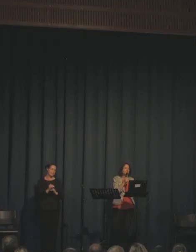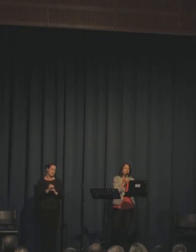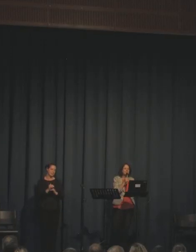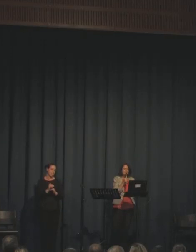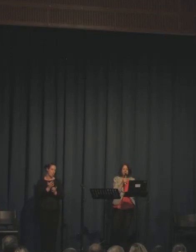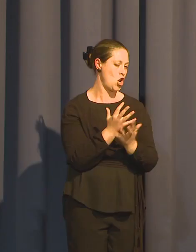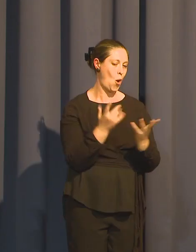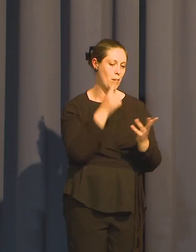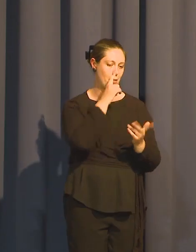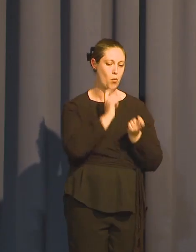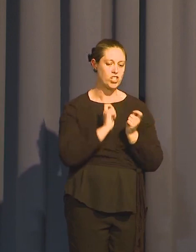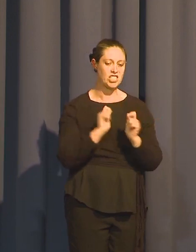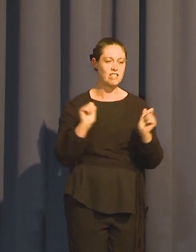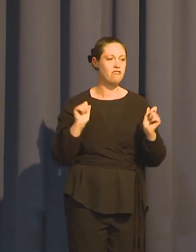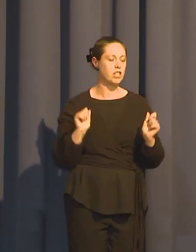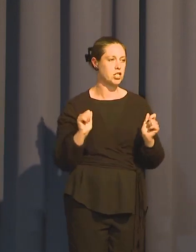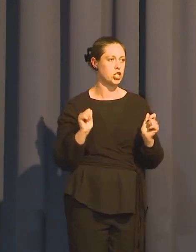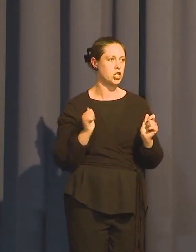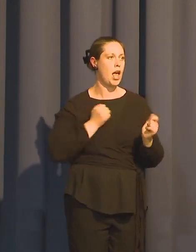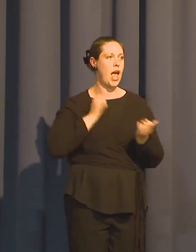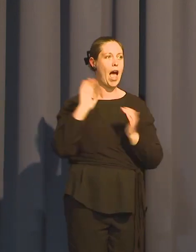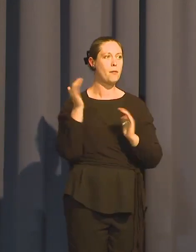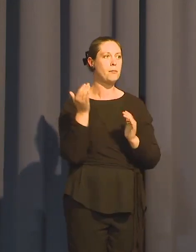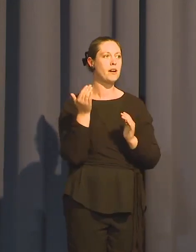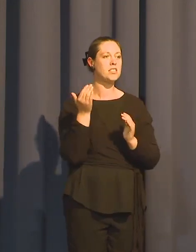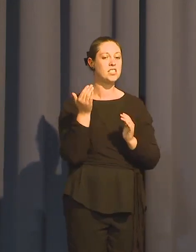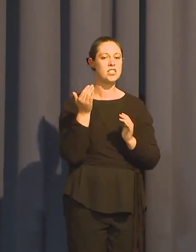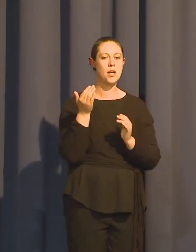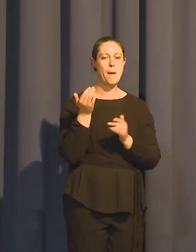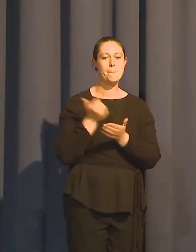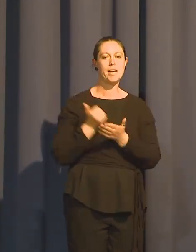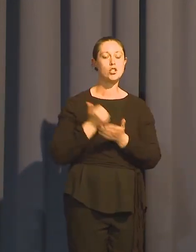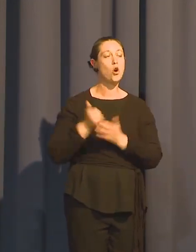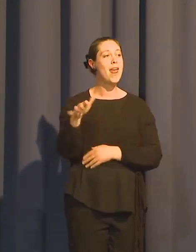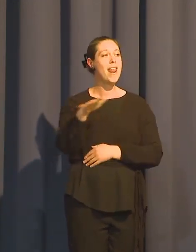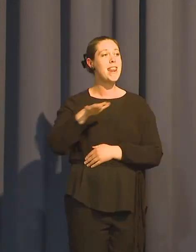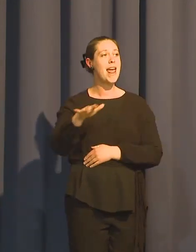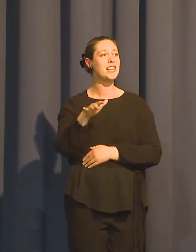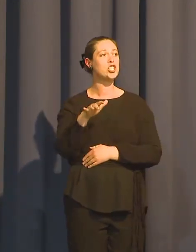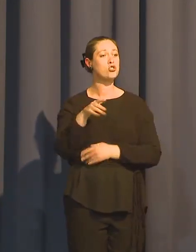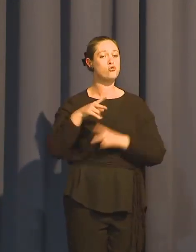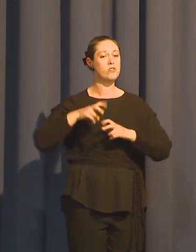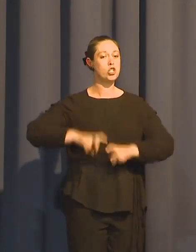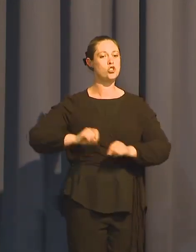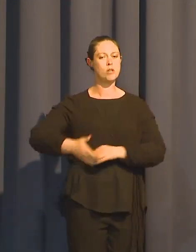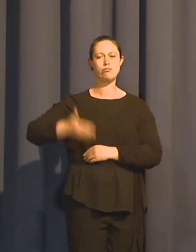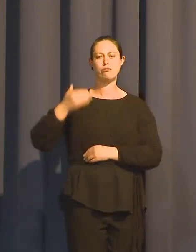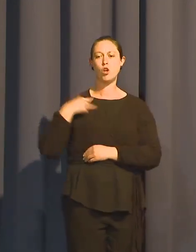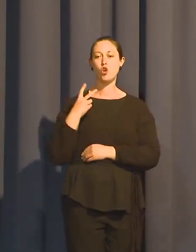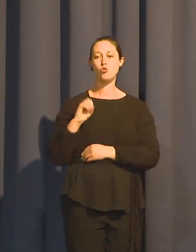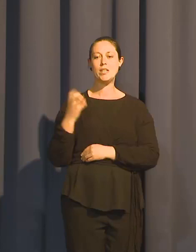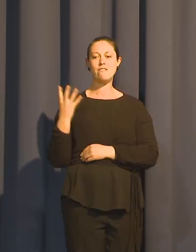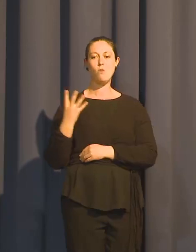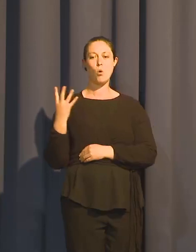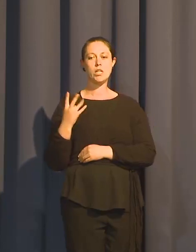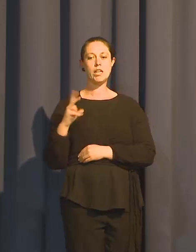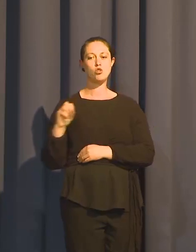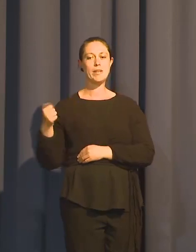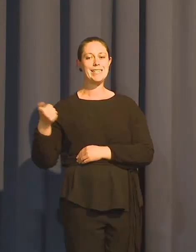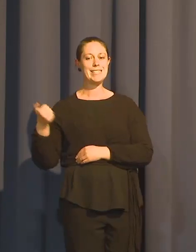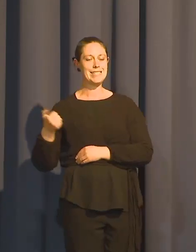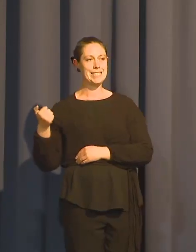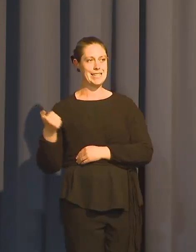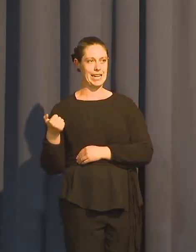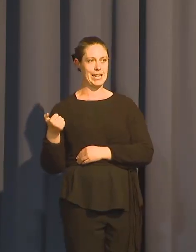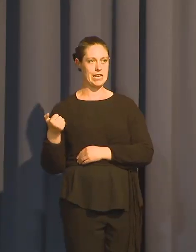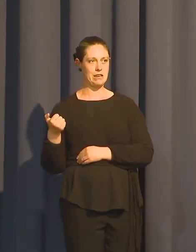our comparisons on a national study that was conducted 2014 to 2016, and